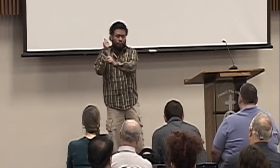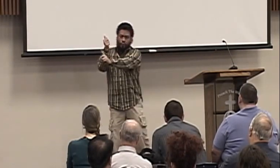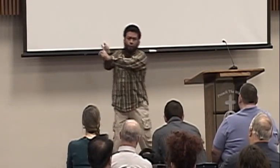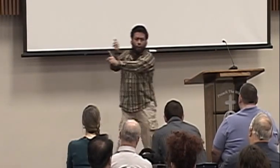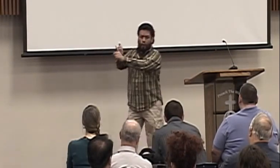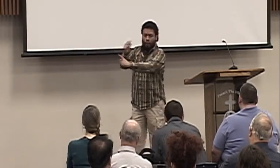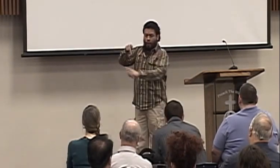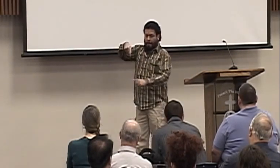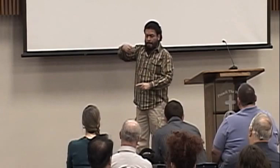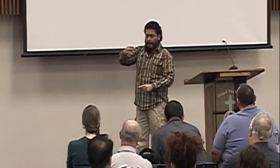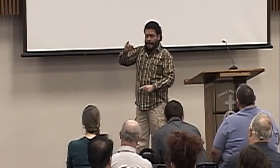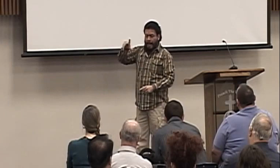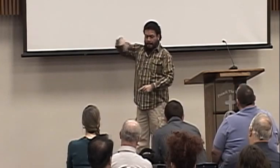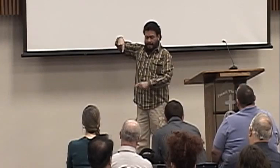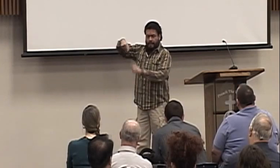think.